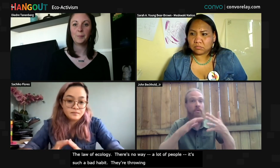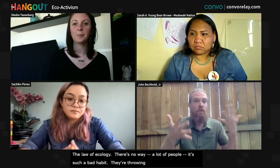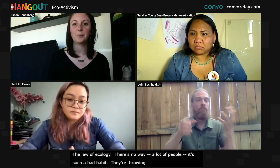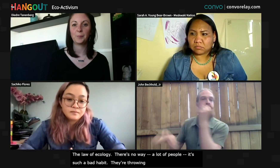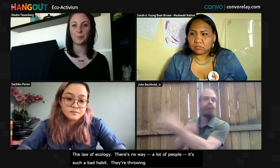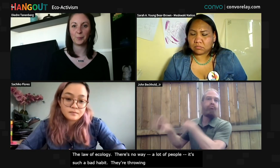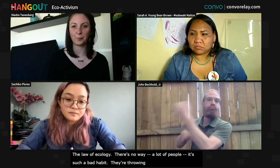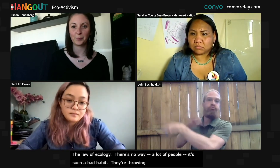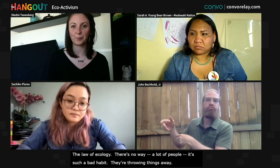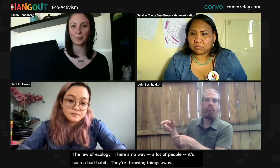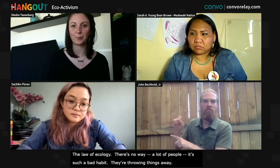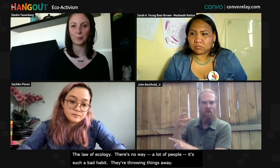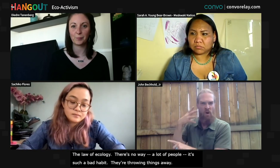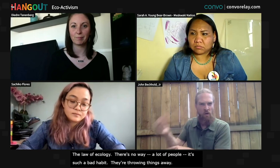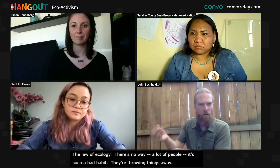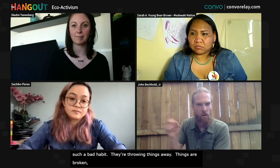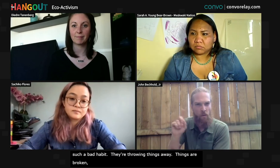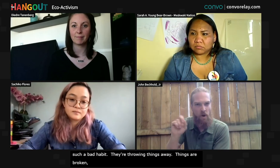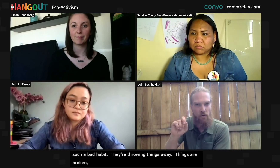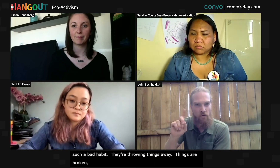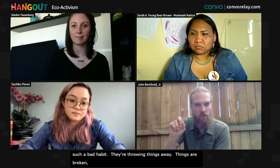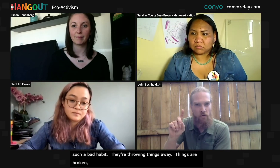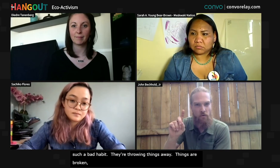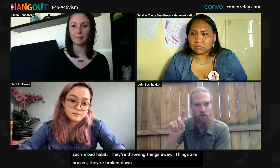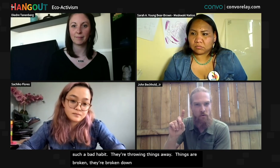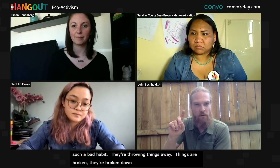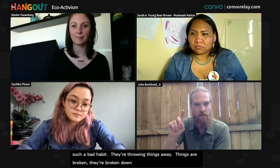down. They're no good. They'll just throw it away. But where does it go?